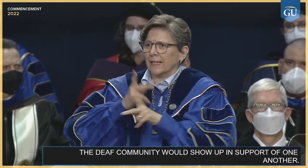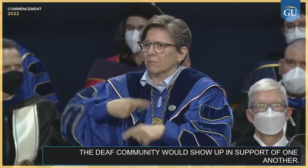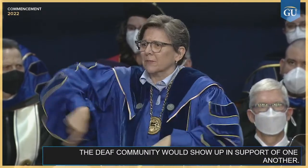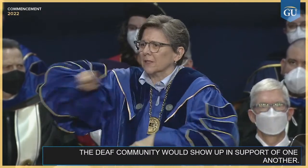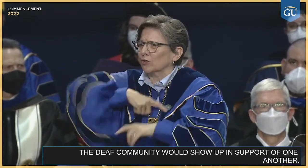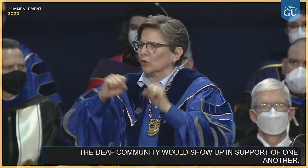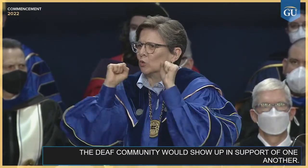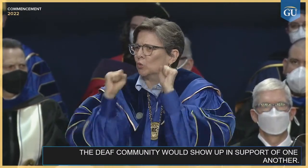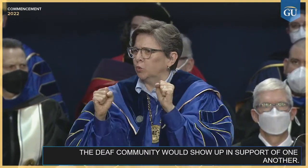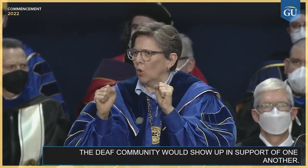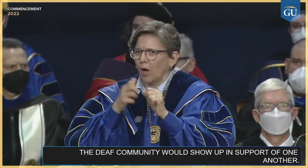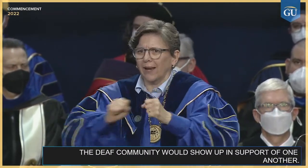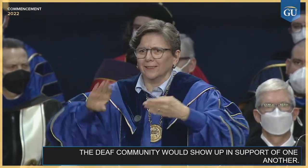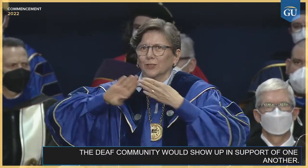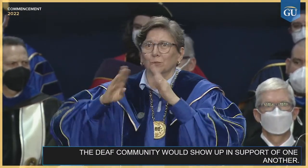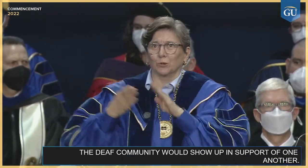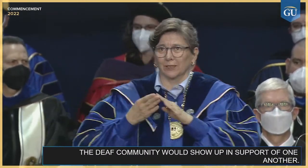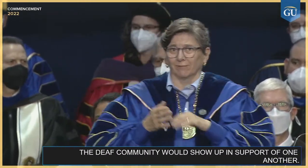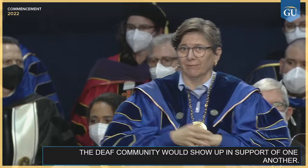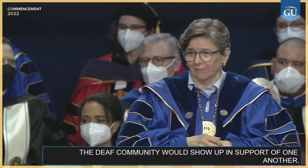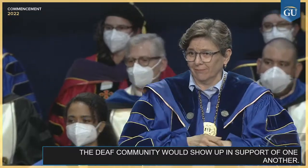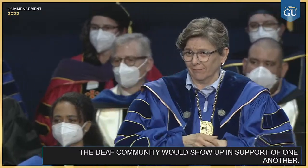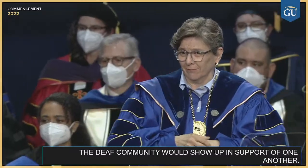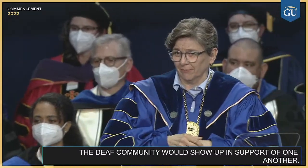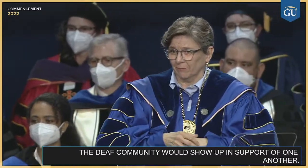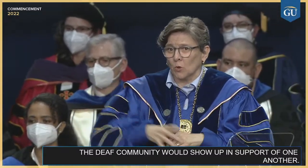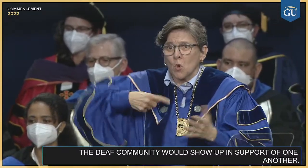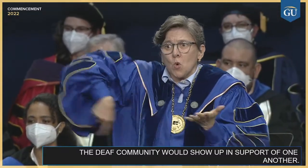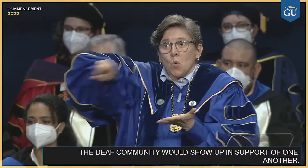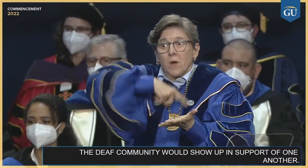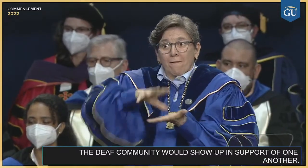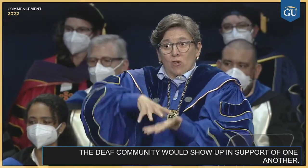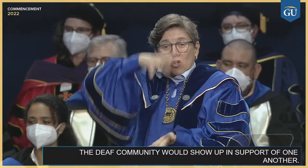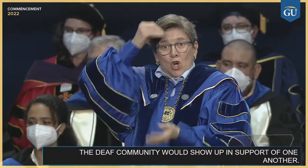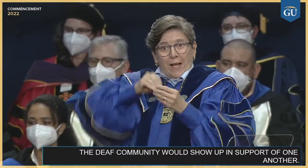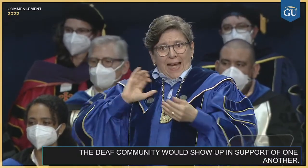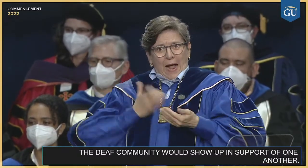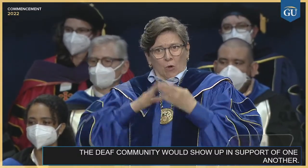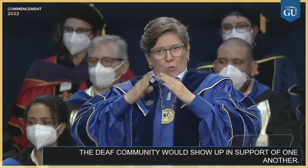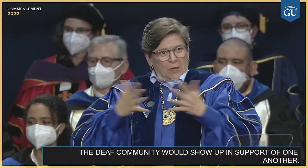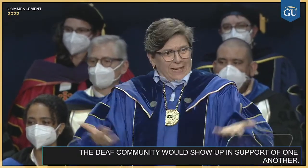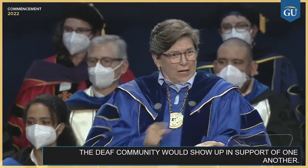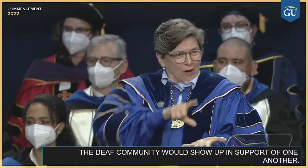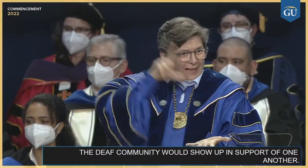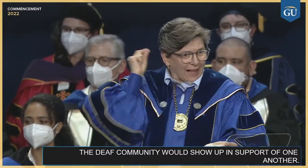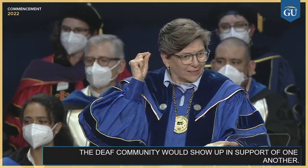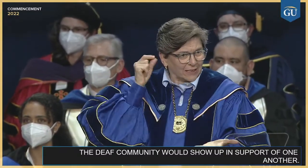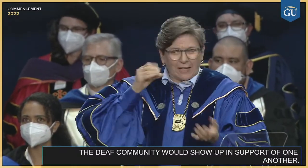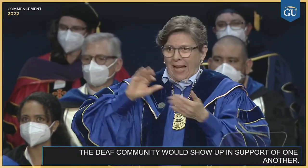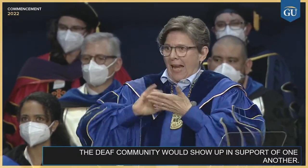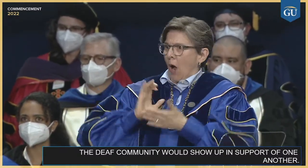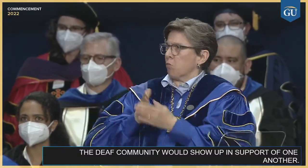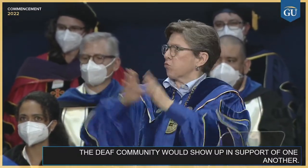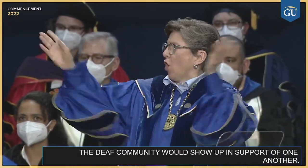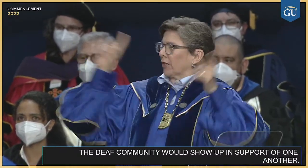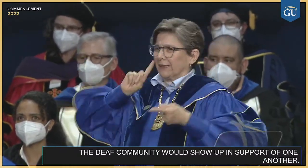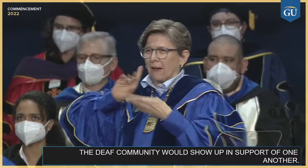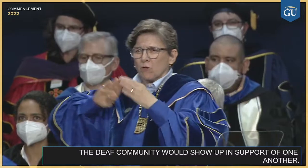That collective action in supporting one another is one of the hallmarks, the importance of our community. It